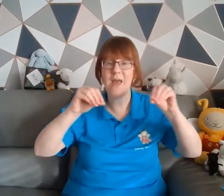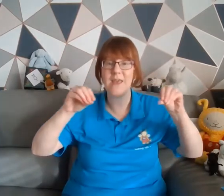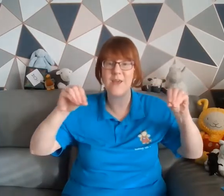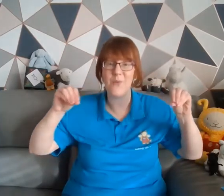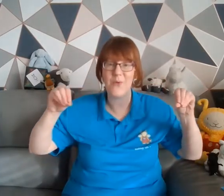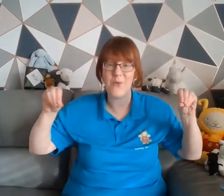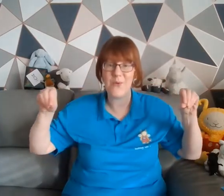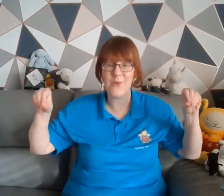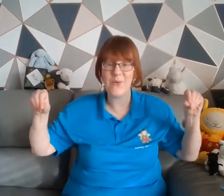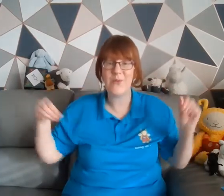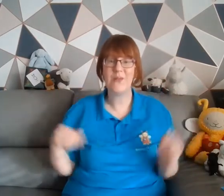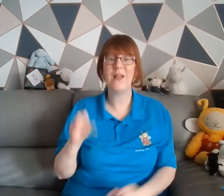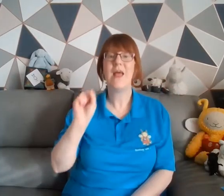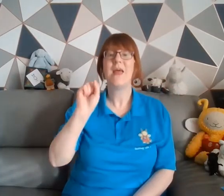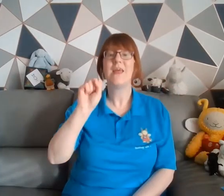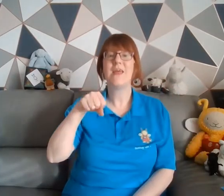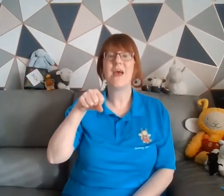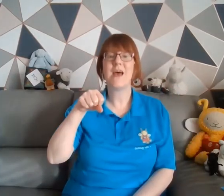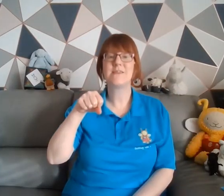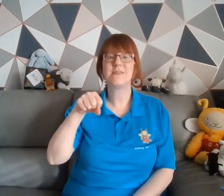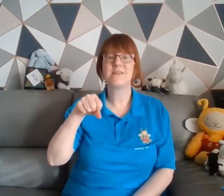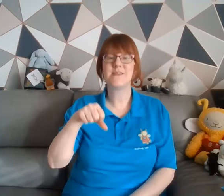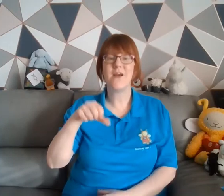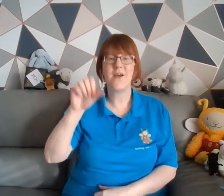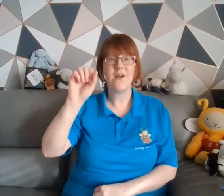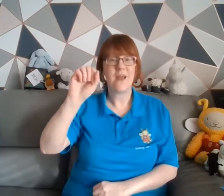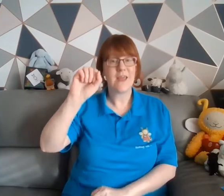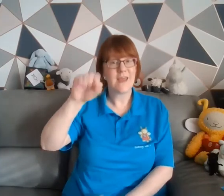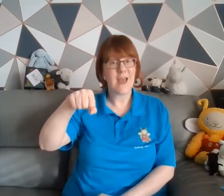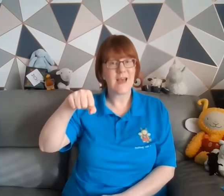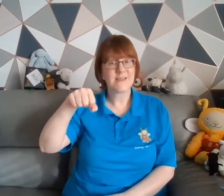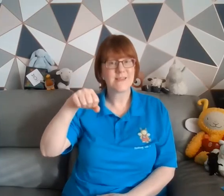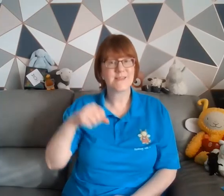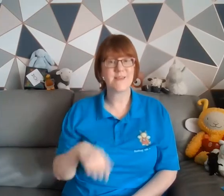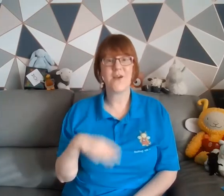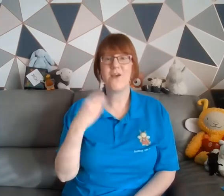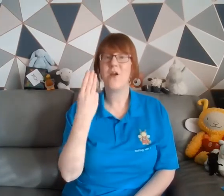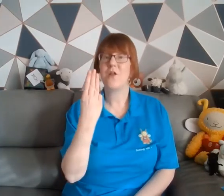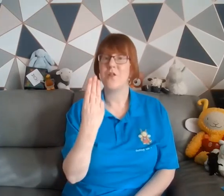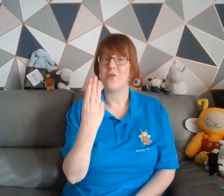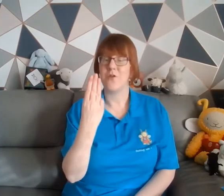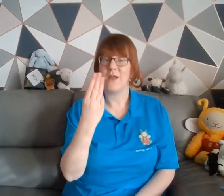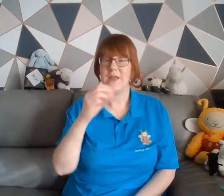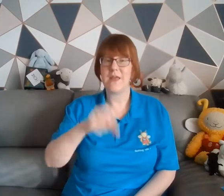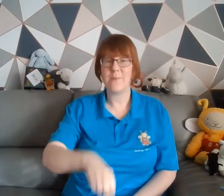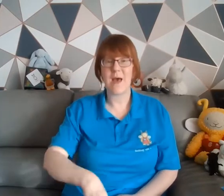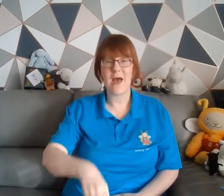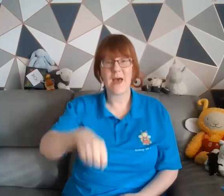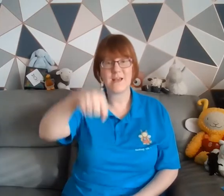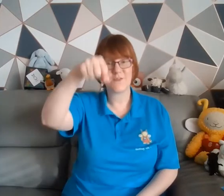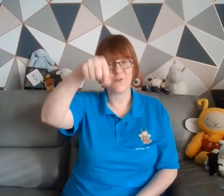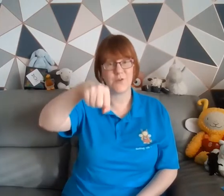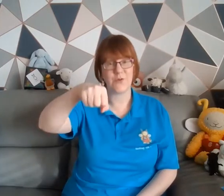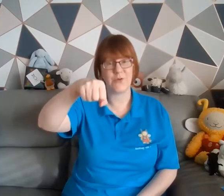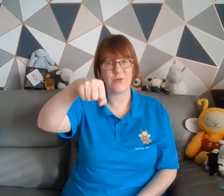any wool? Yes, sir, yes, sir, three bags